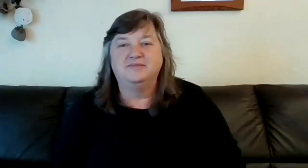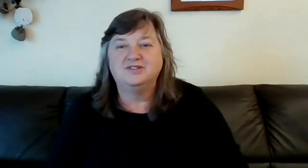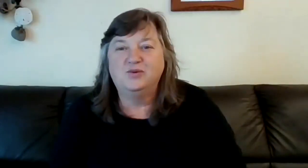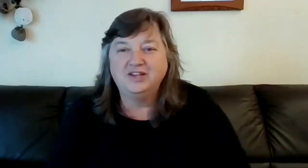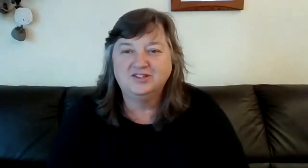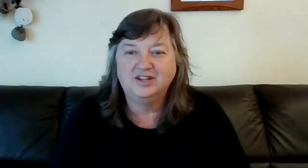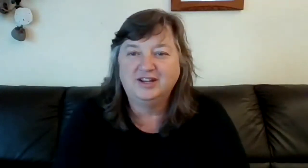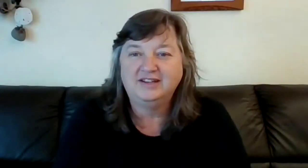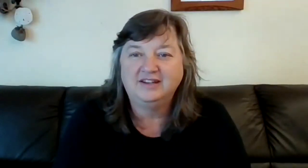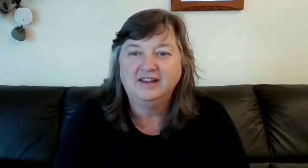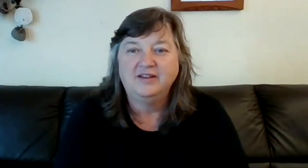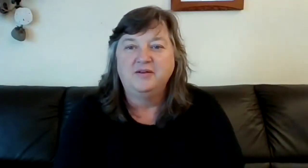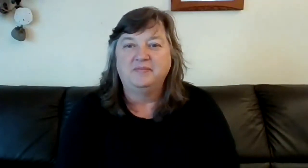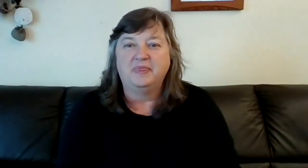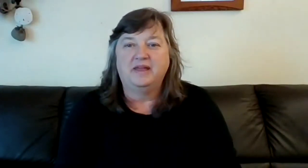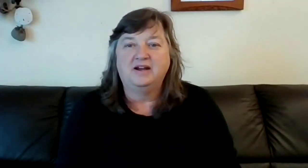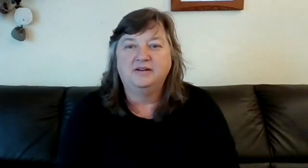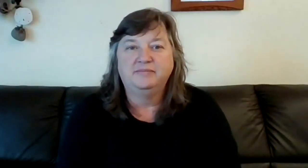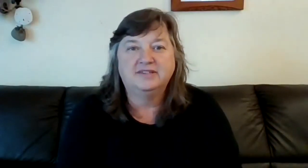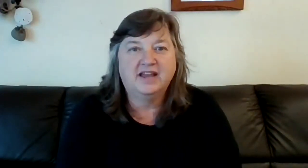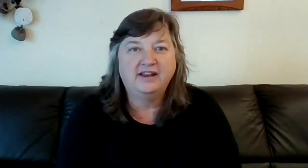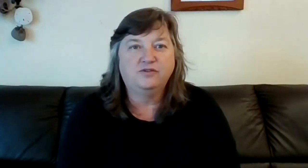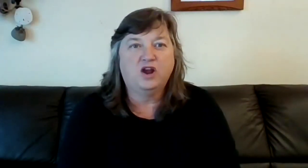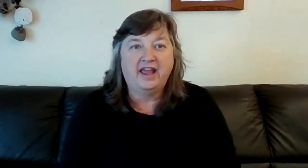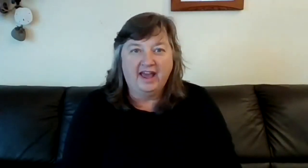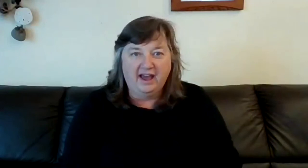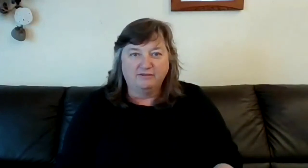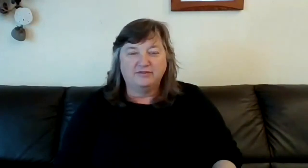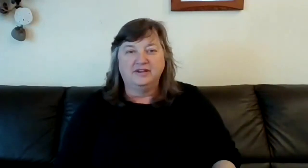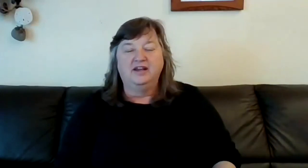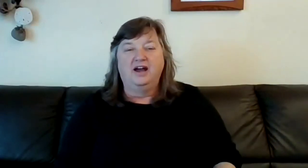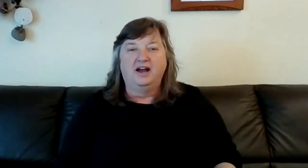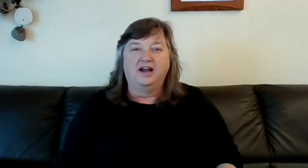There's a question, sign for I have.